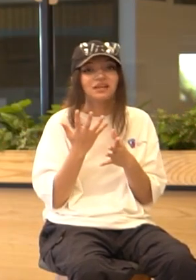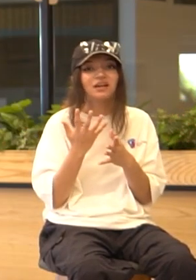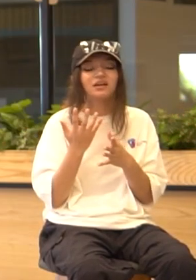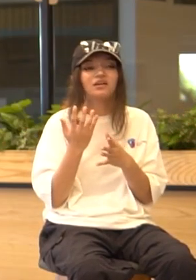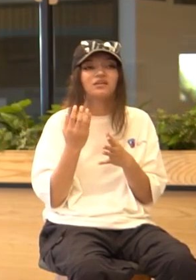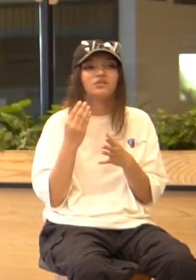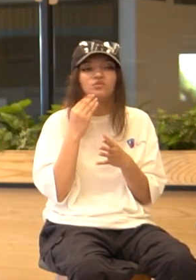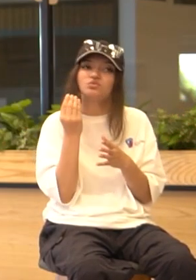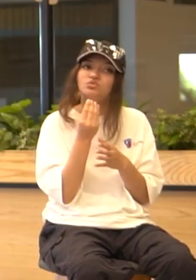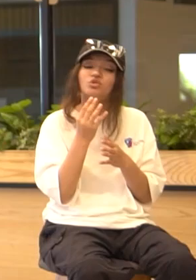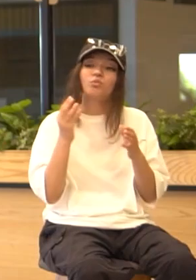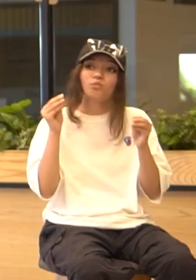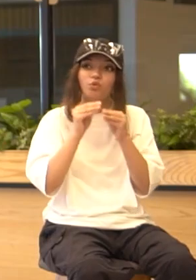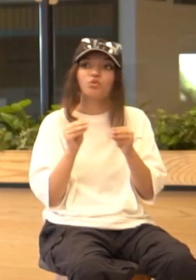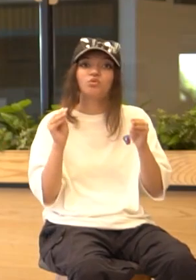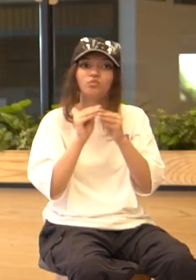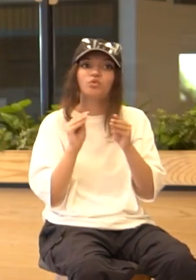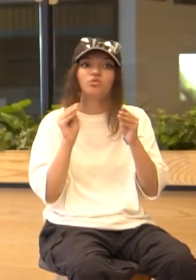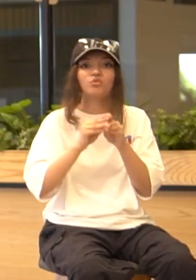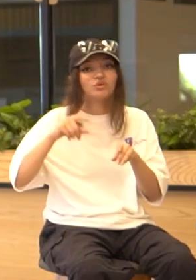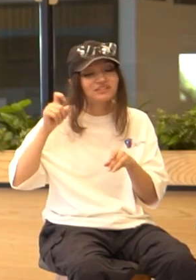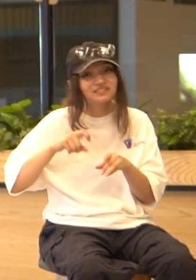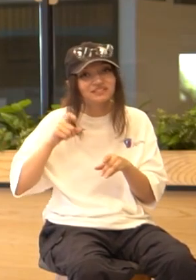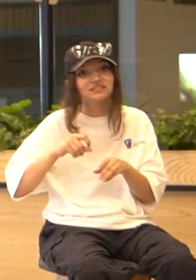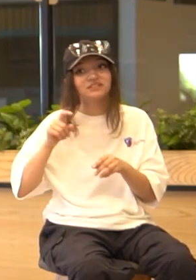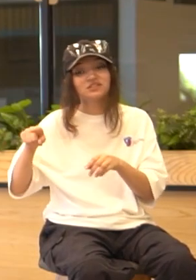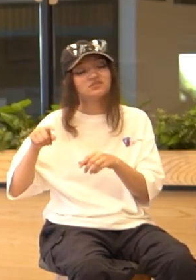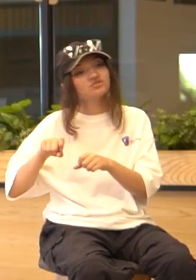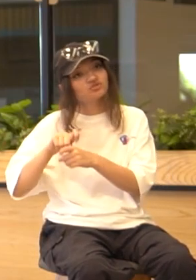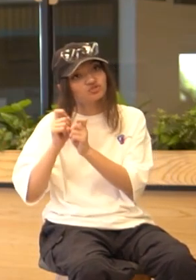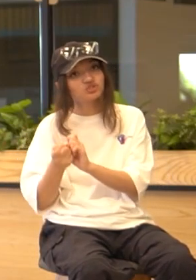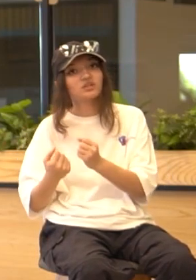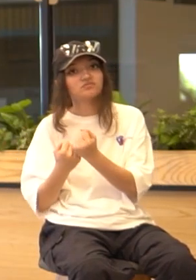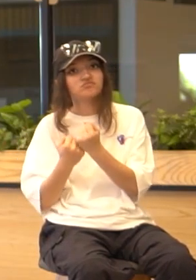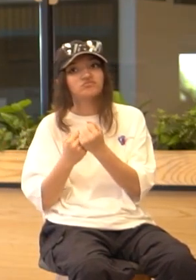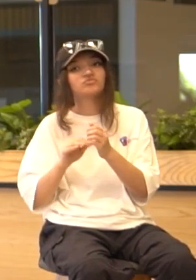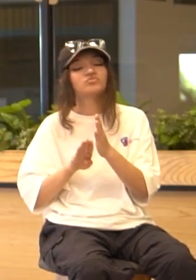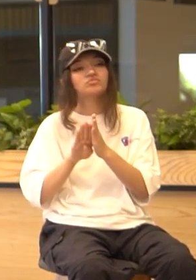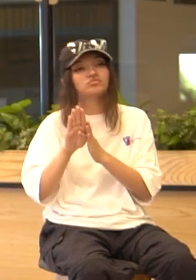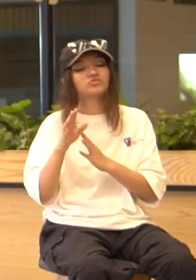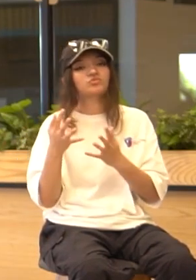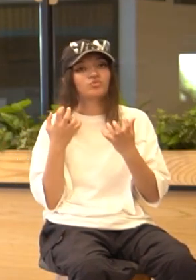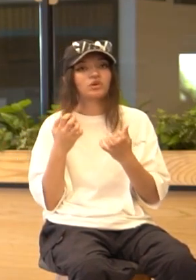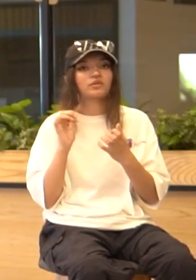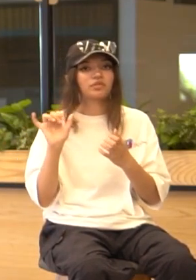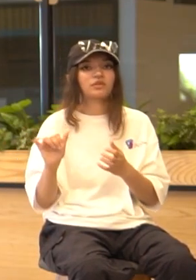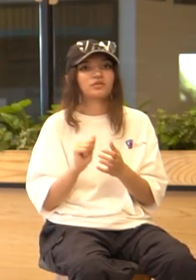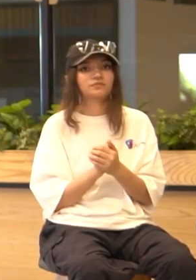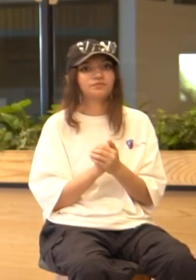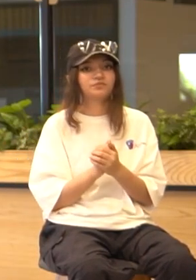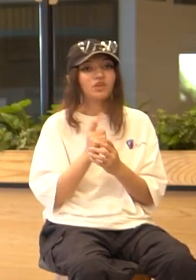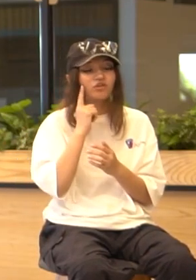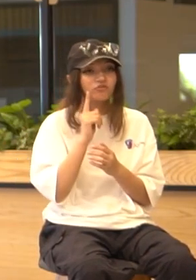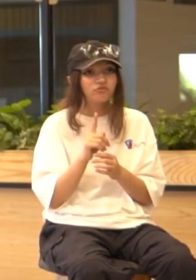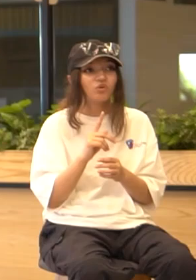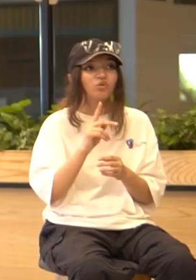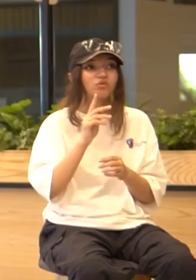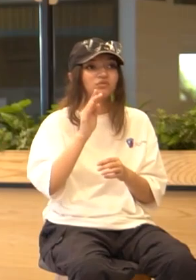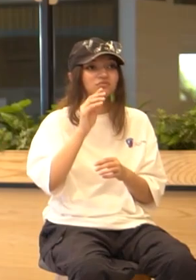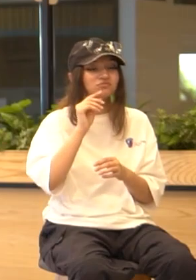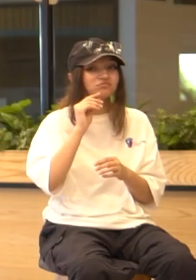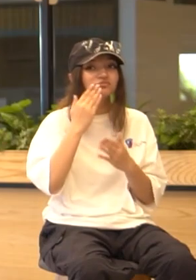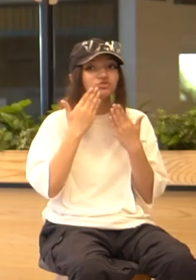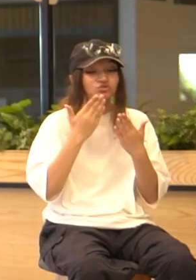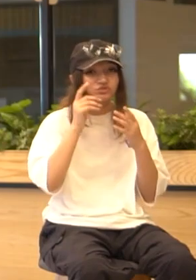I think this is where we need it. This is how we want to make it accessible for like our students, for anybody interested in arts, for